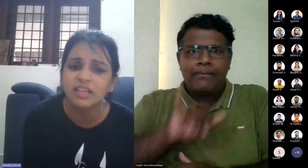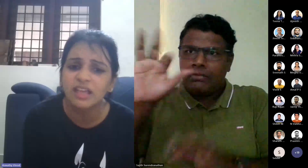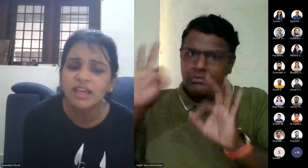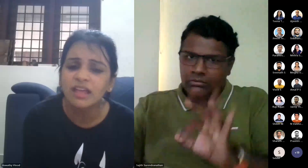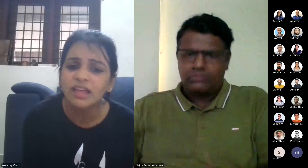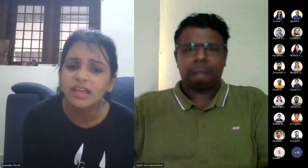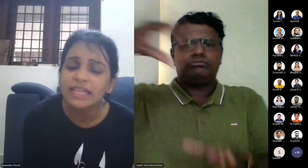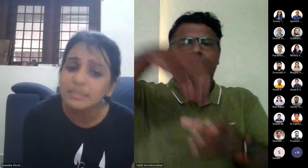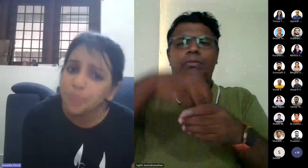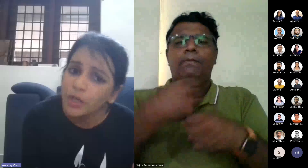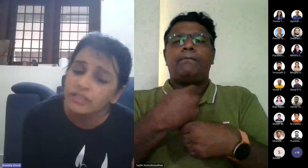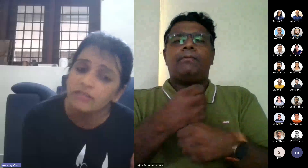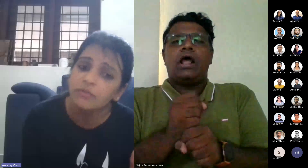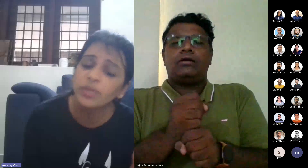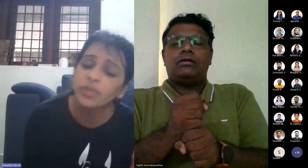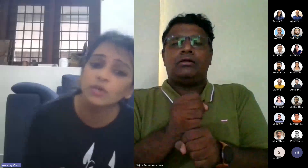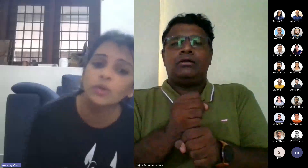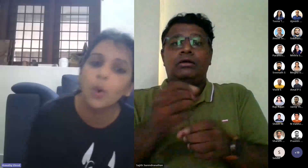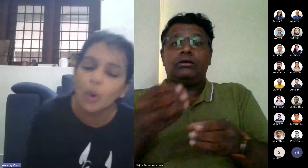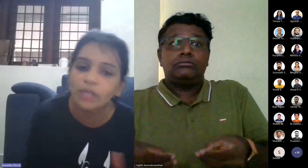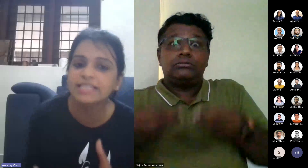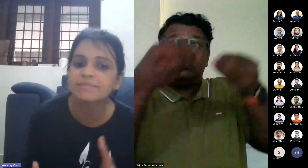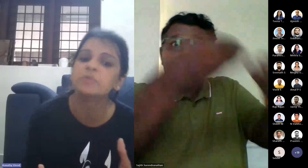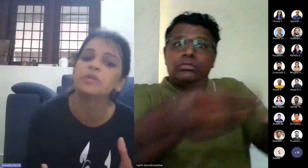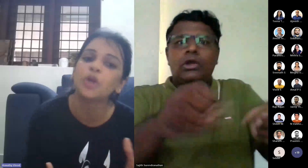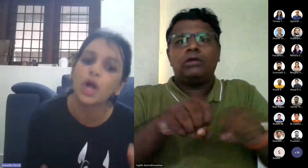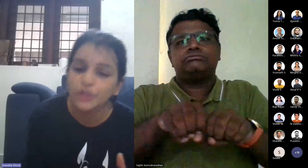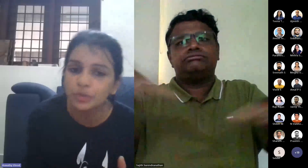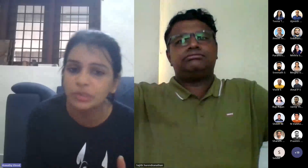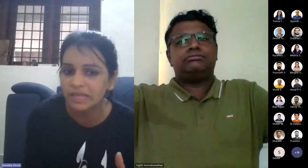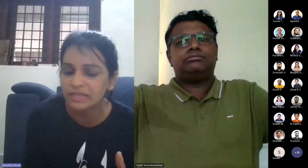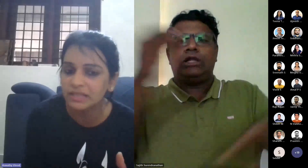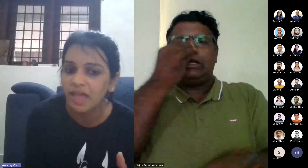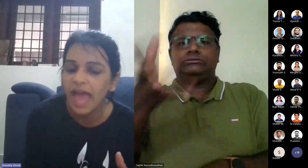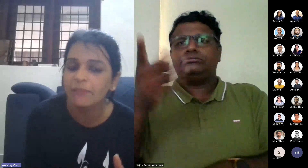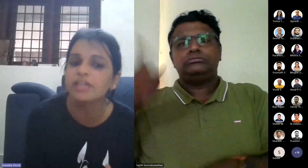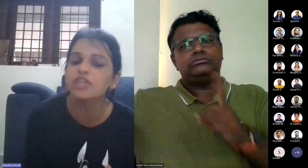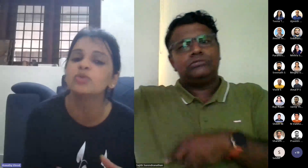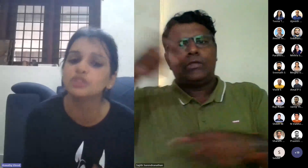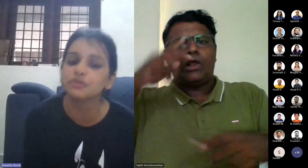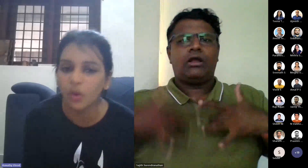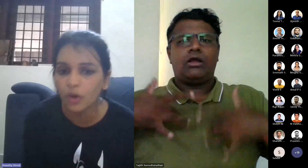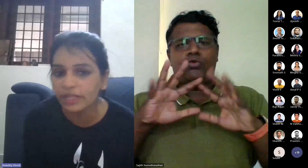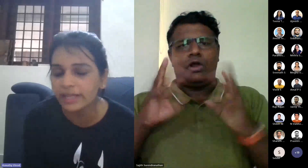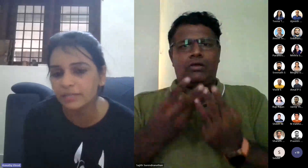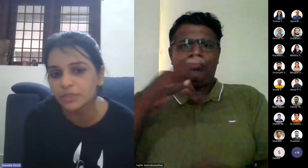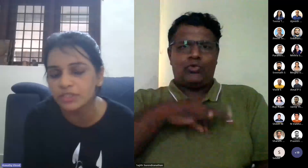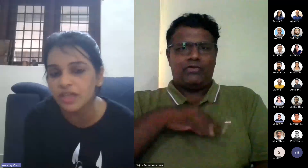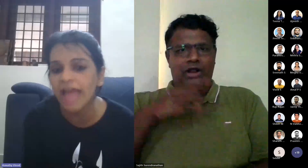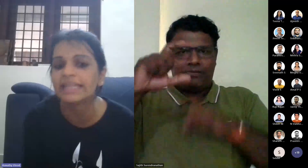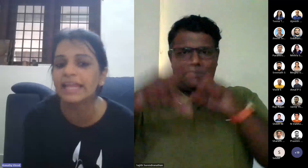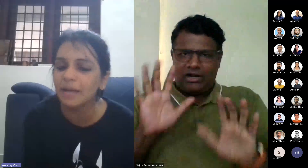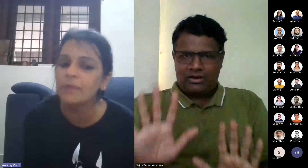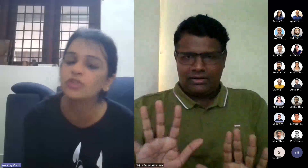challenges. It's important that we include all these people. We are all human beings and make use of all their